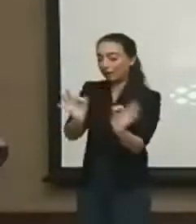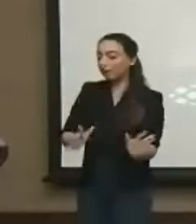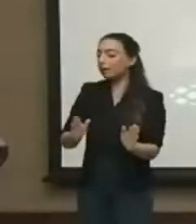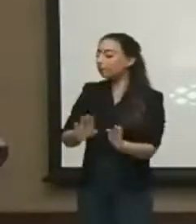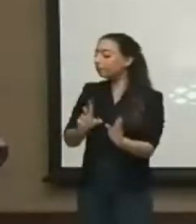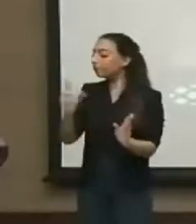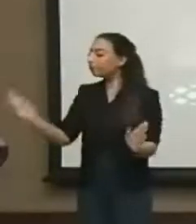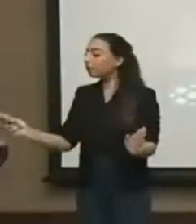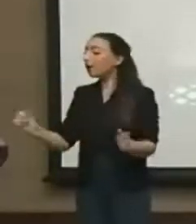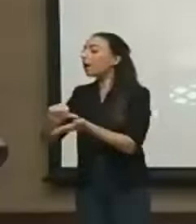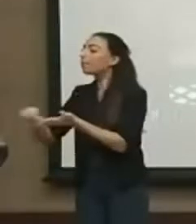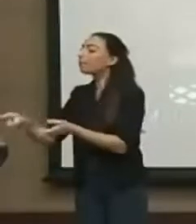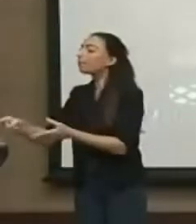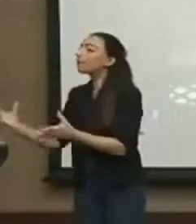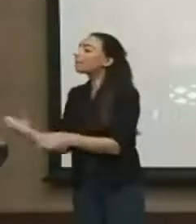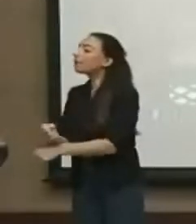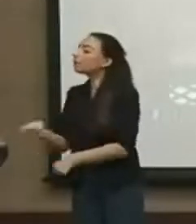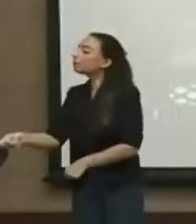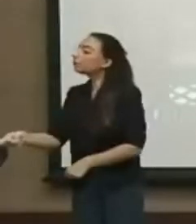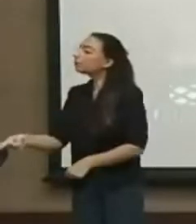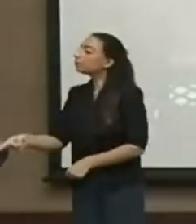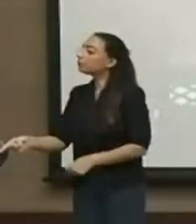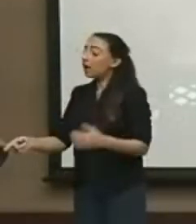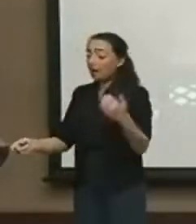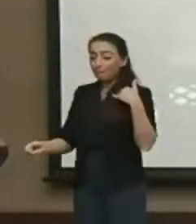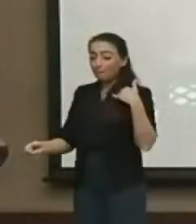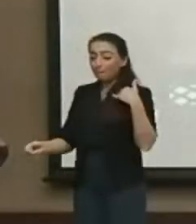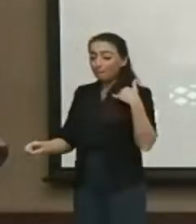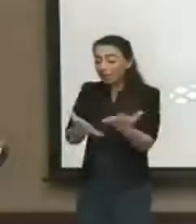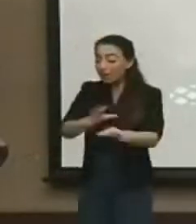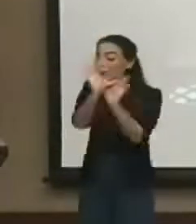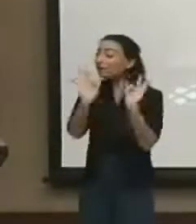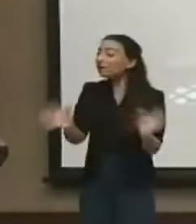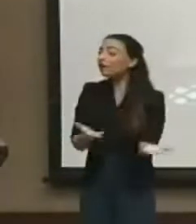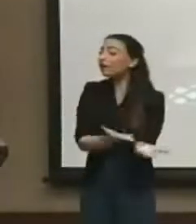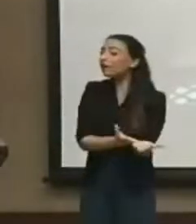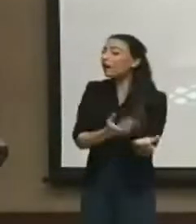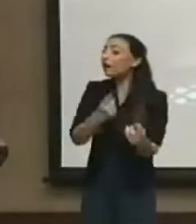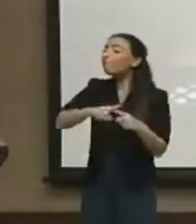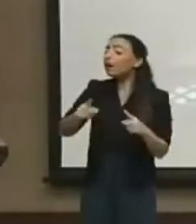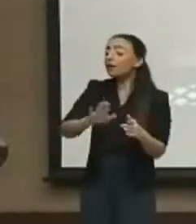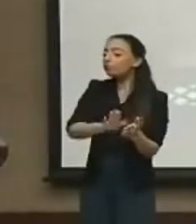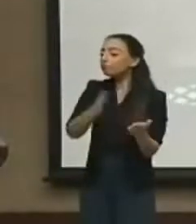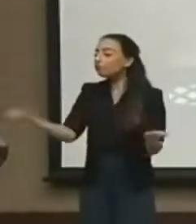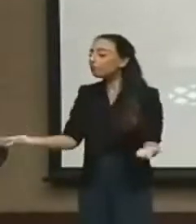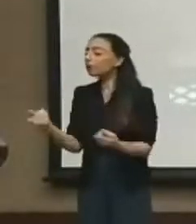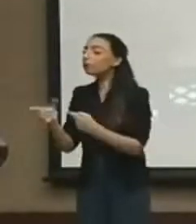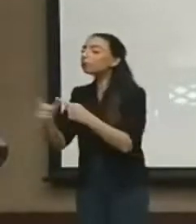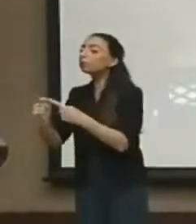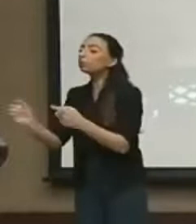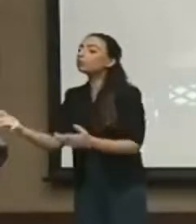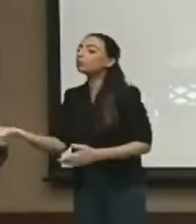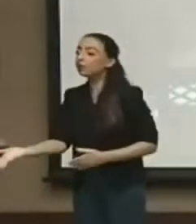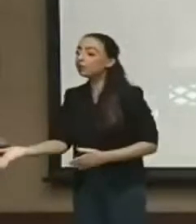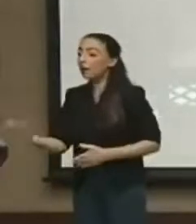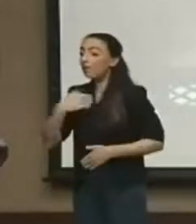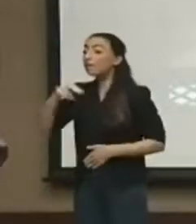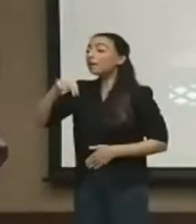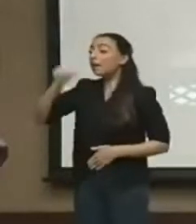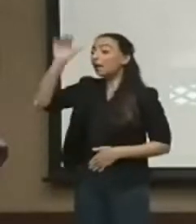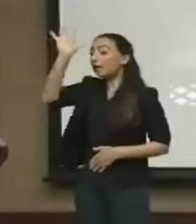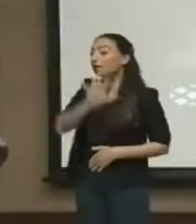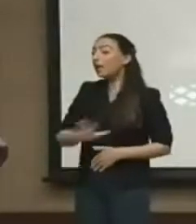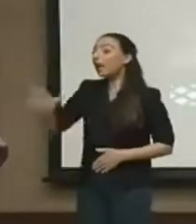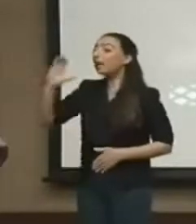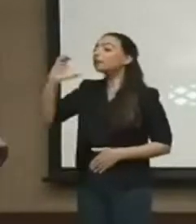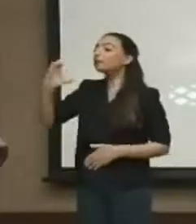implementation. That is our only gap. What do we need? A chief accessibility officer for India. Sorry, I'm dreaming